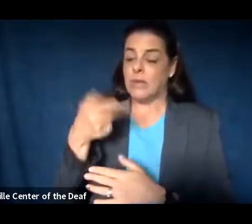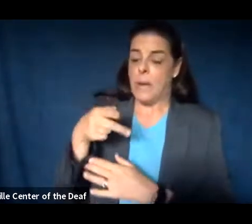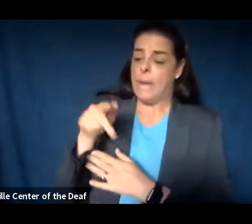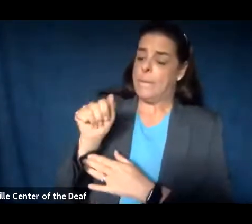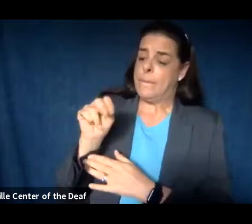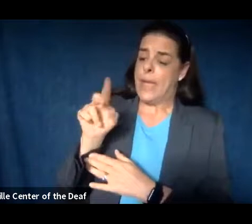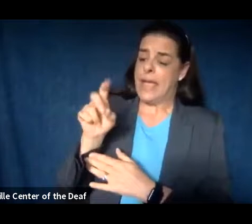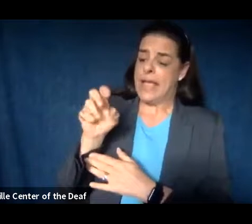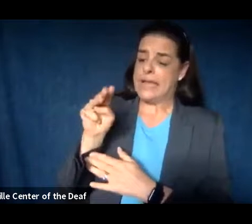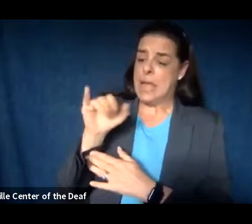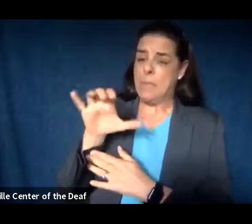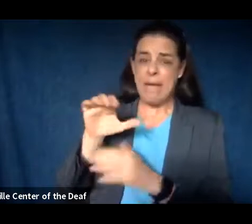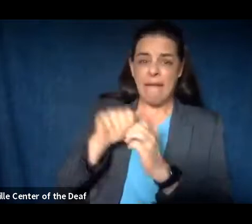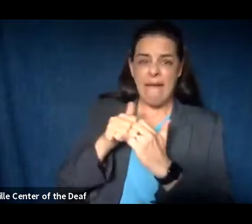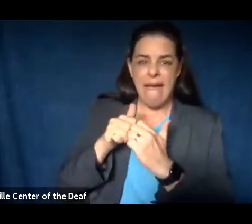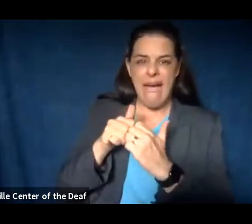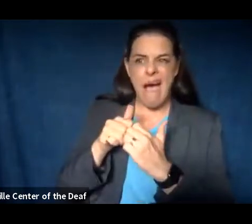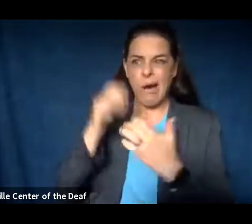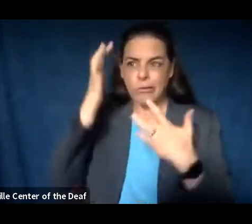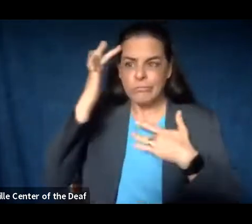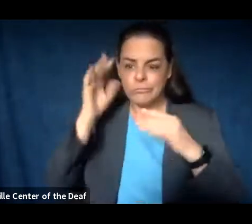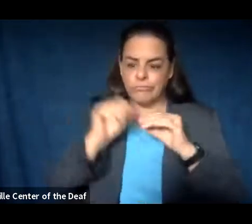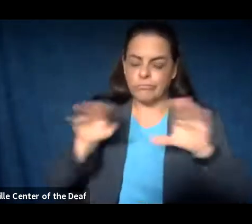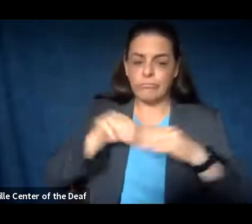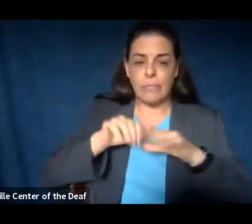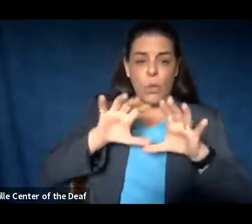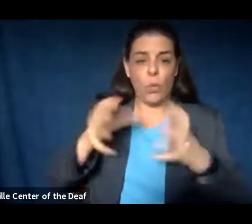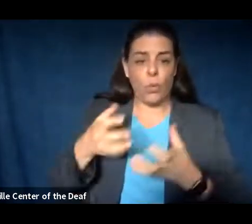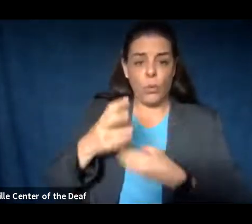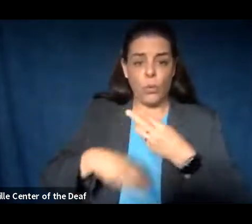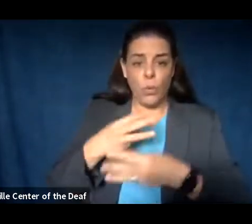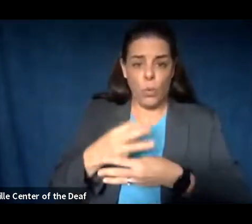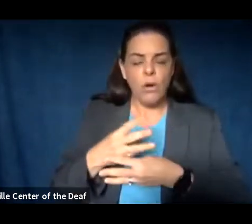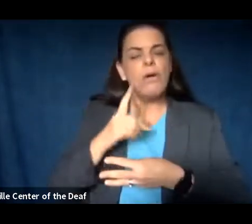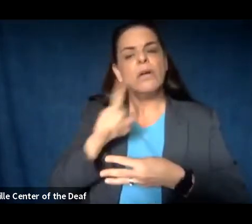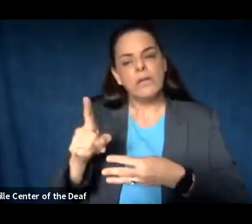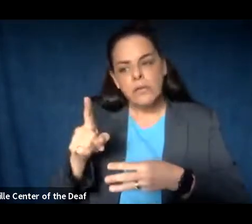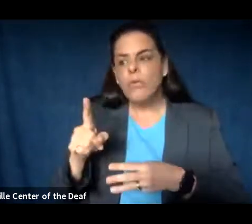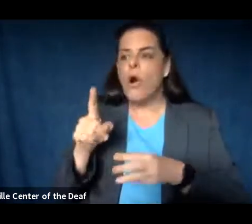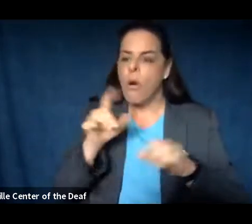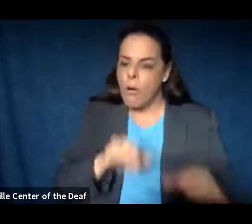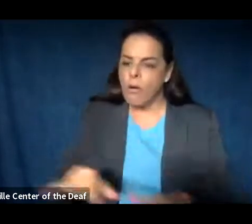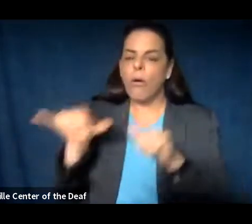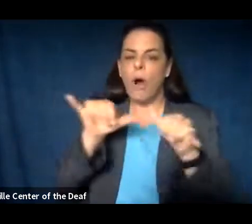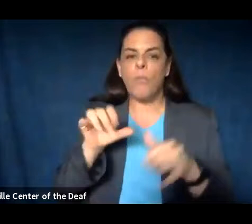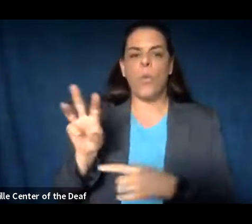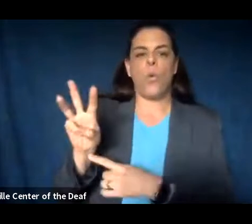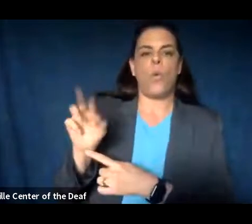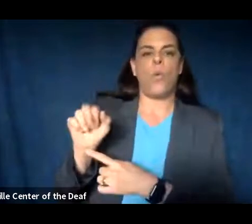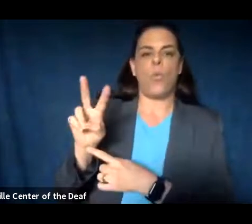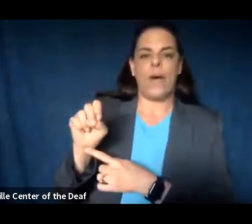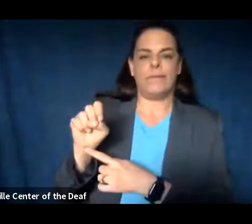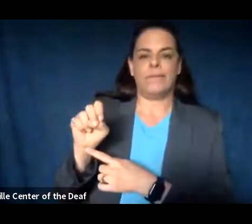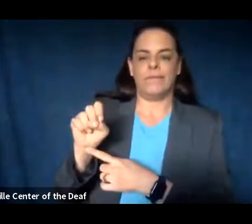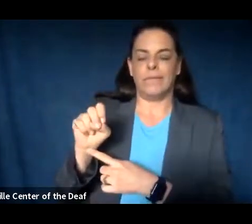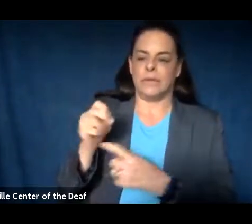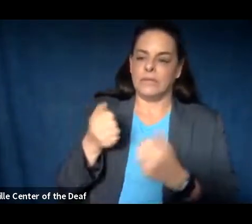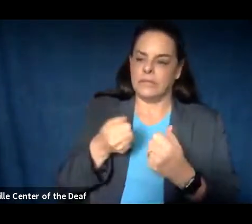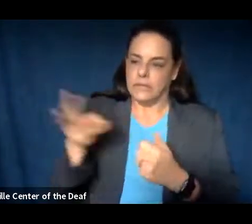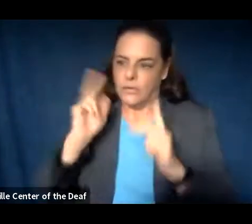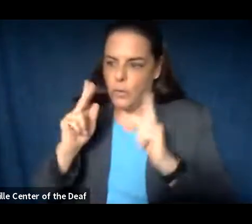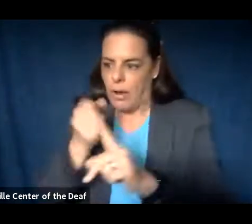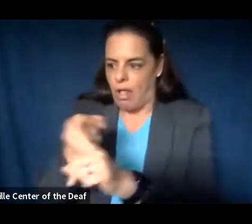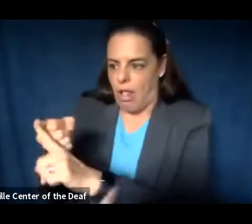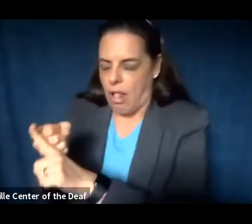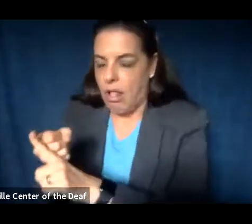way diseases move throughout the world, there are commonly waves of illness. So hearing that there's expectations of